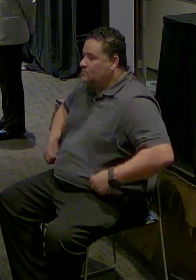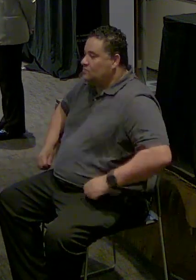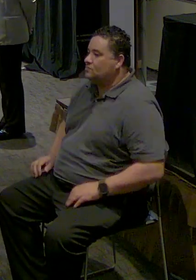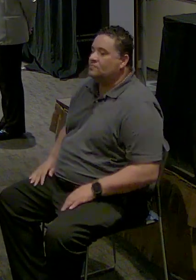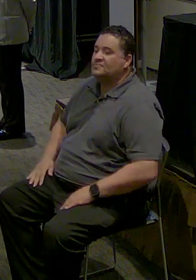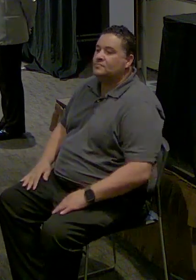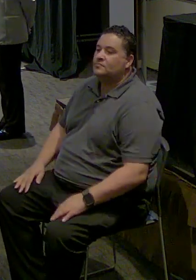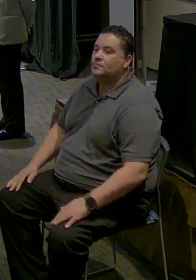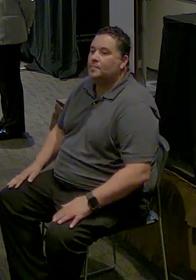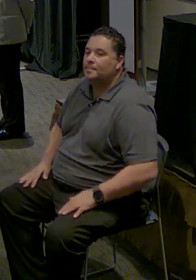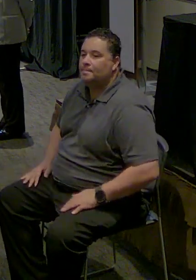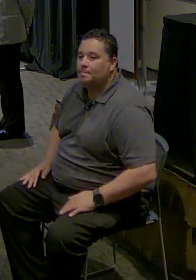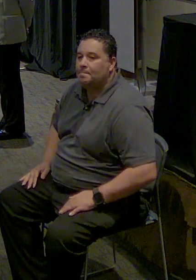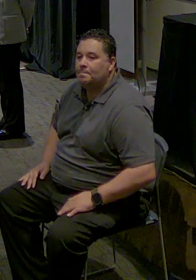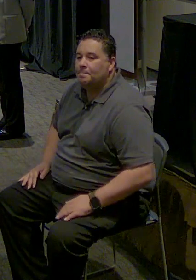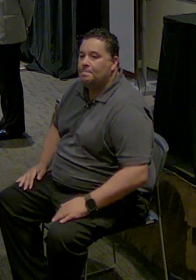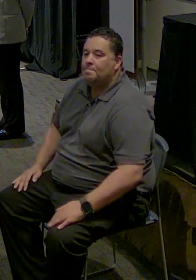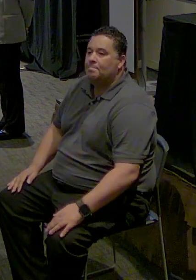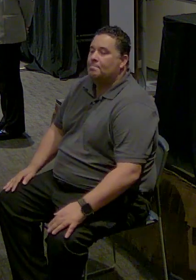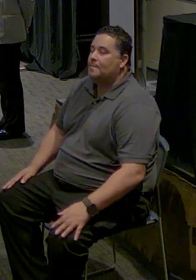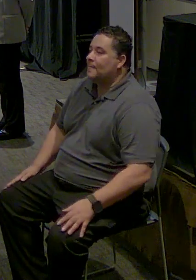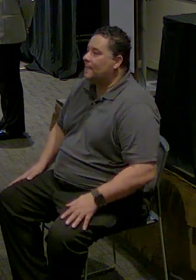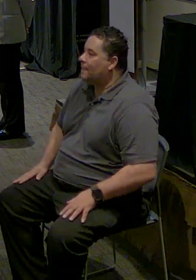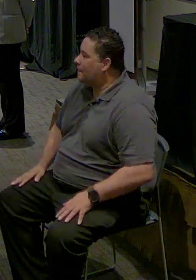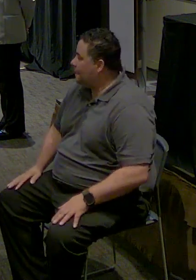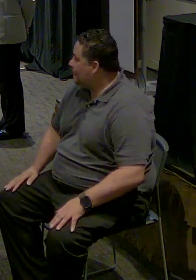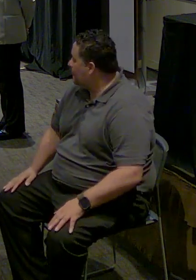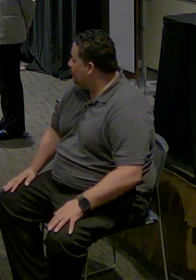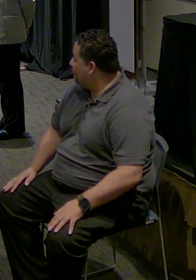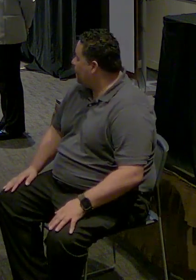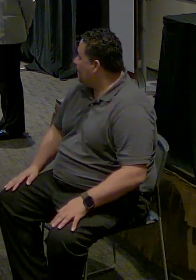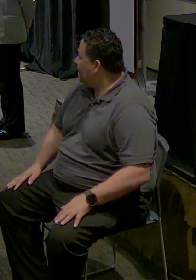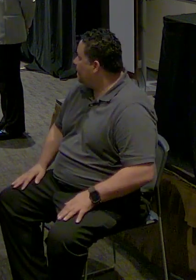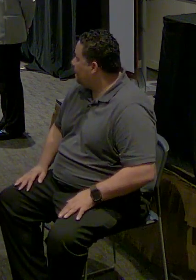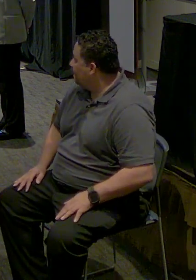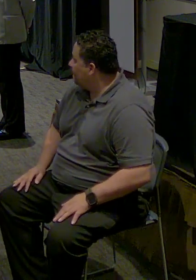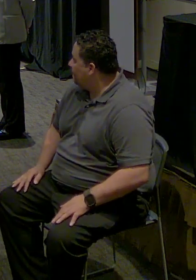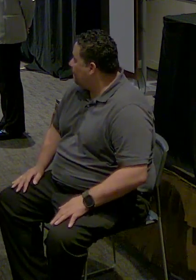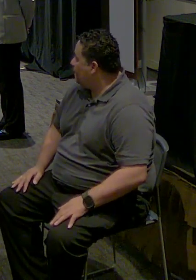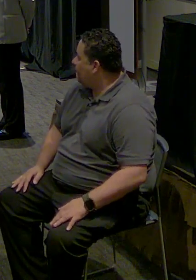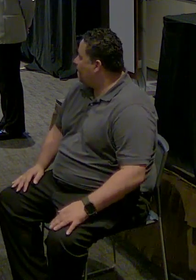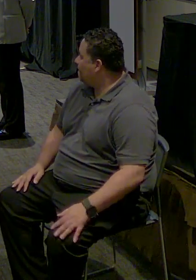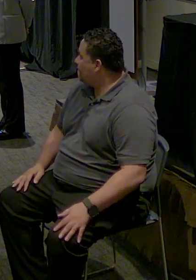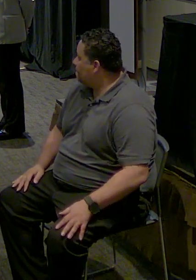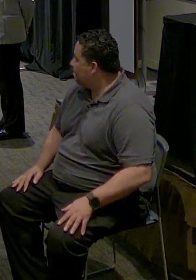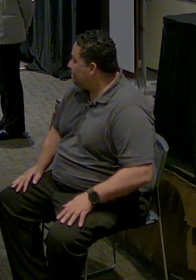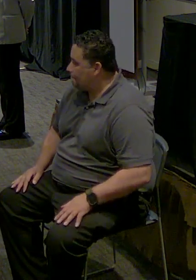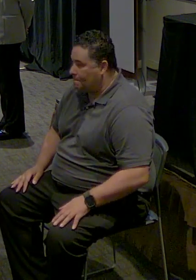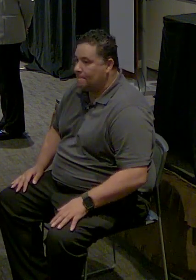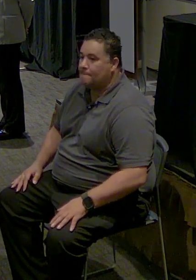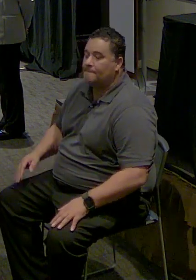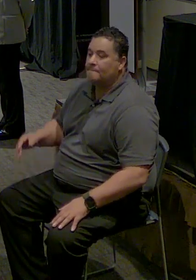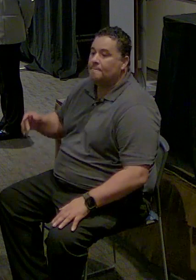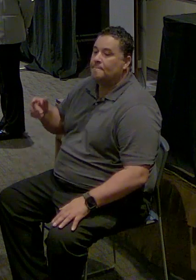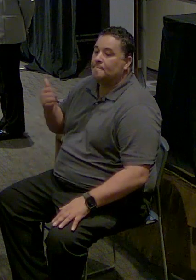Anyone interested in sharing a data point that they talked about that they might use